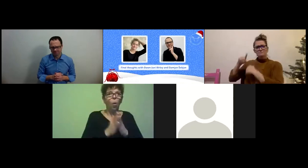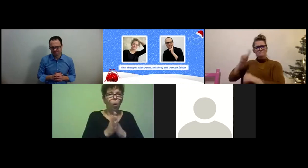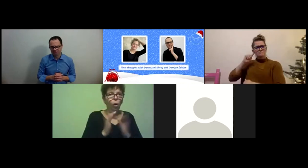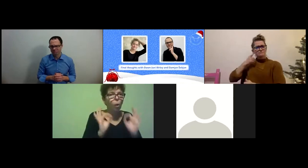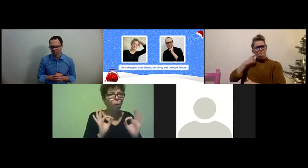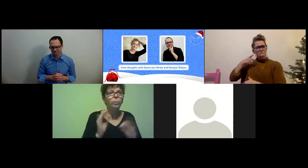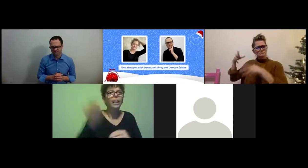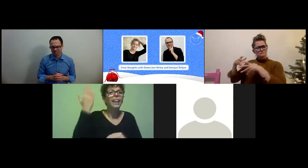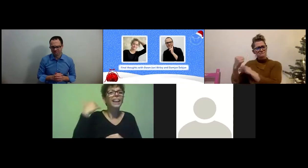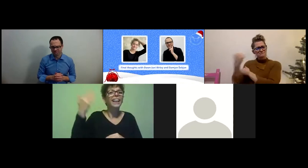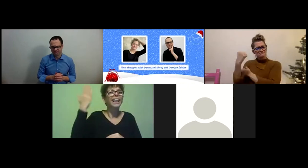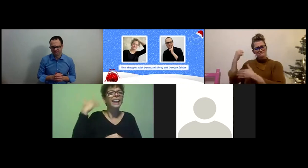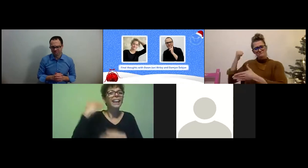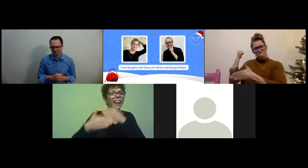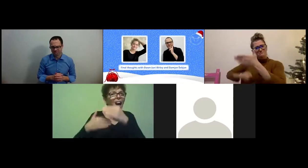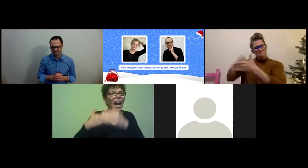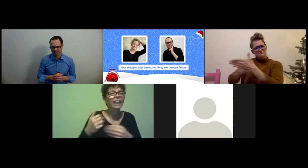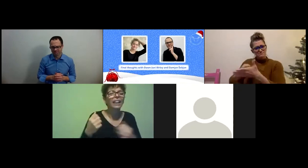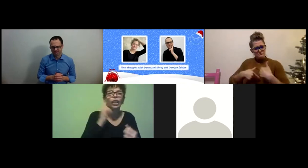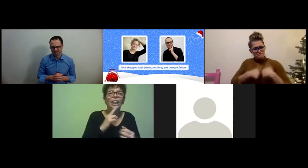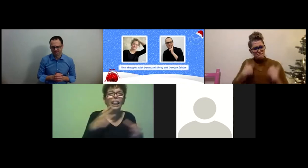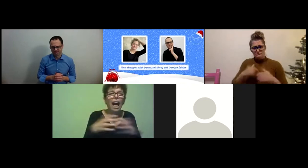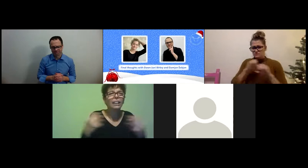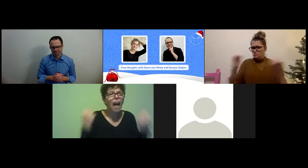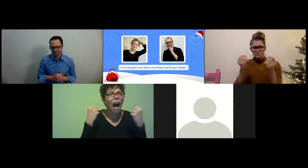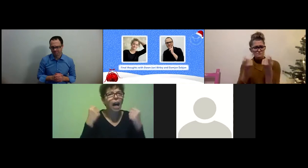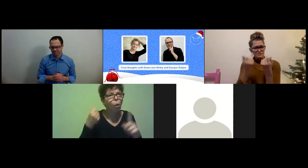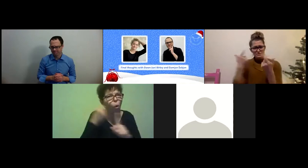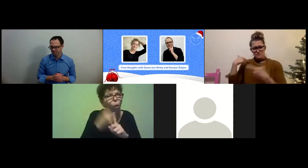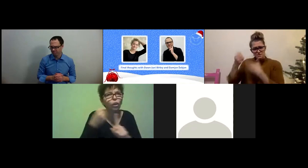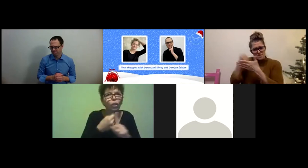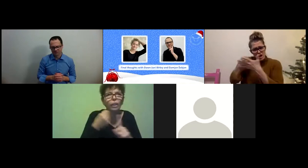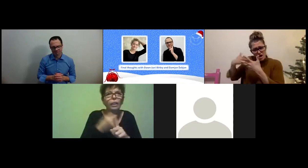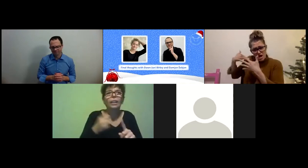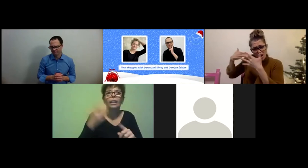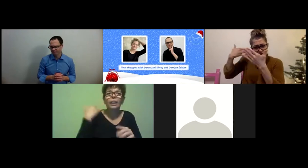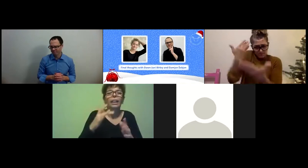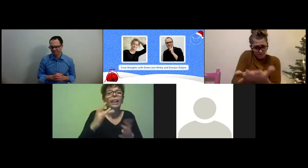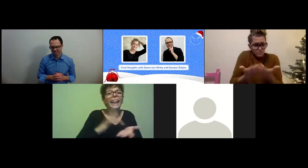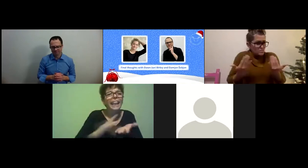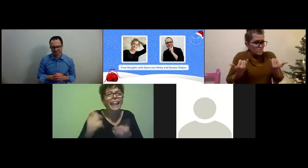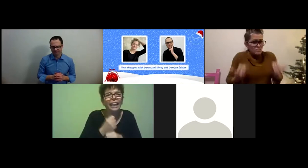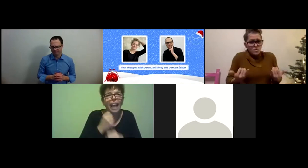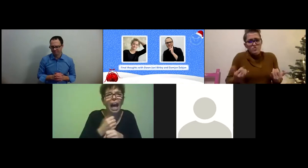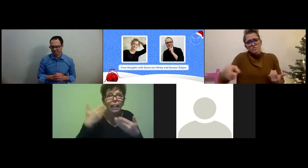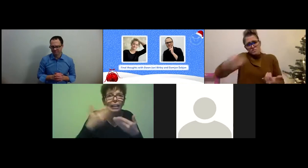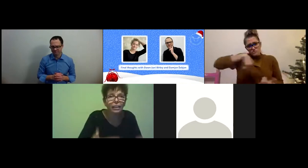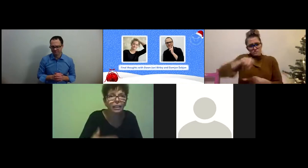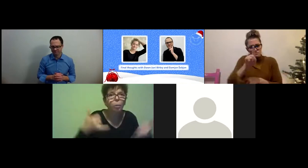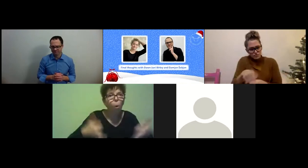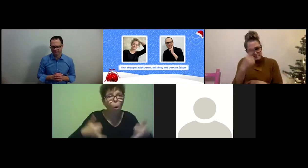I'm so impressed at all the people volunteering, but that's also brings us back